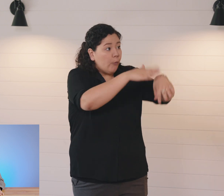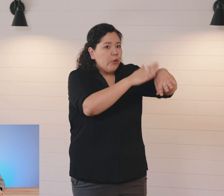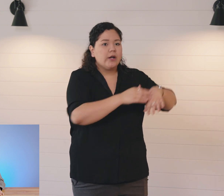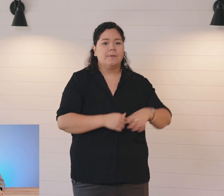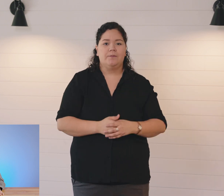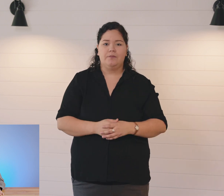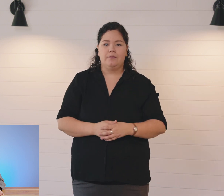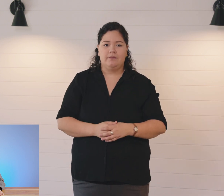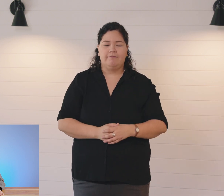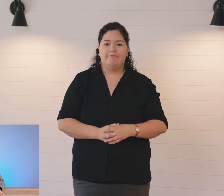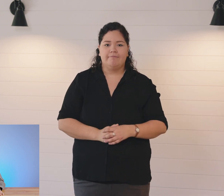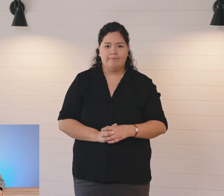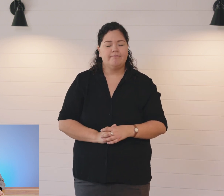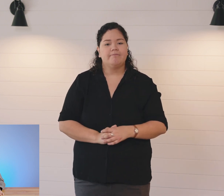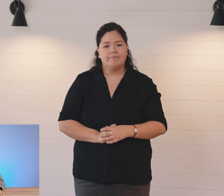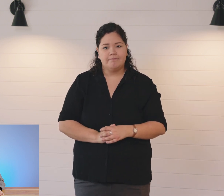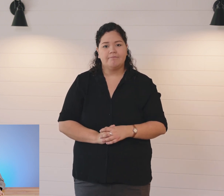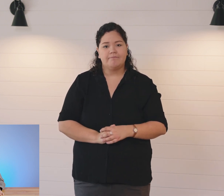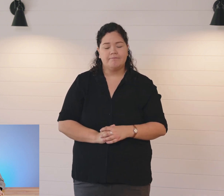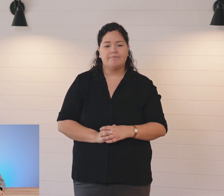More than a watchman waits for the morning.